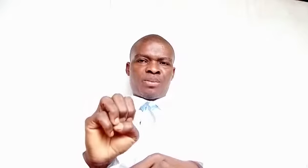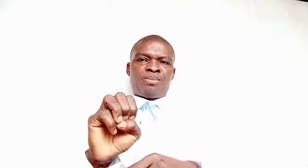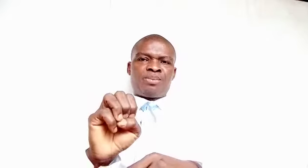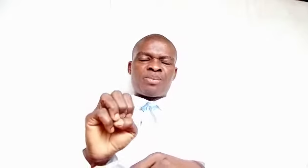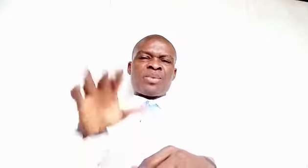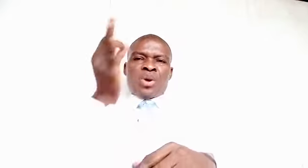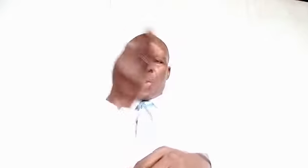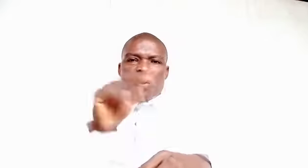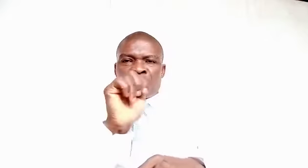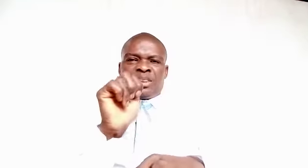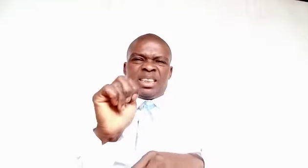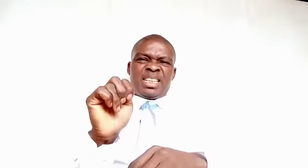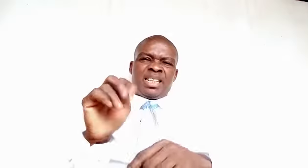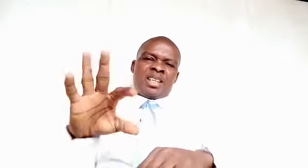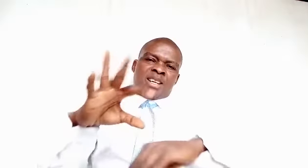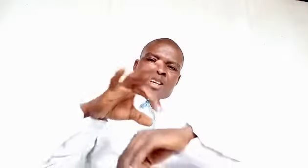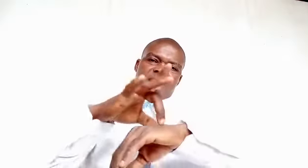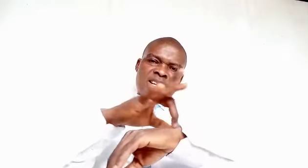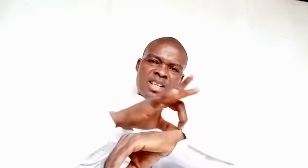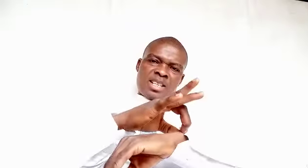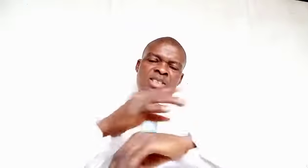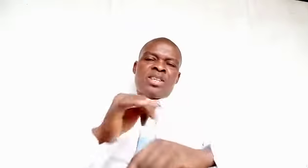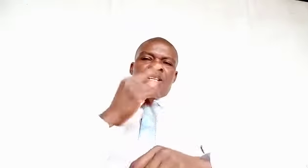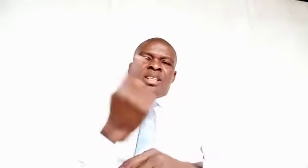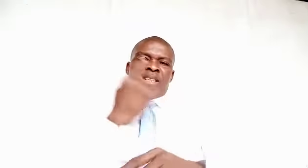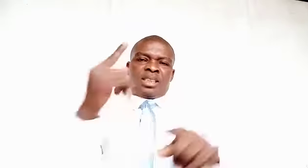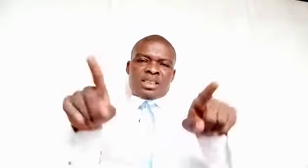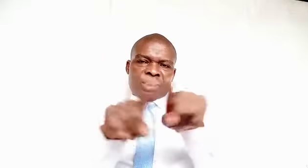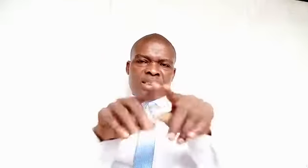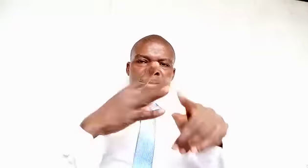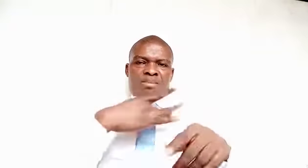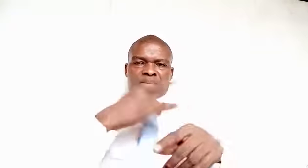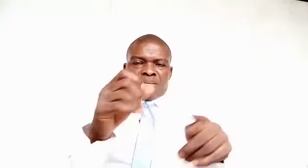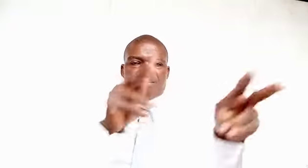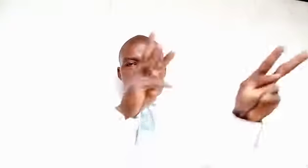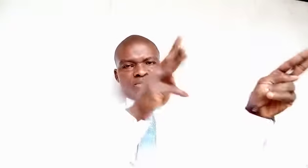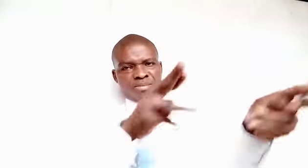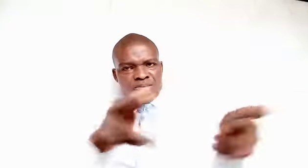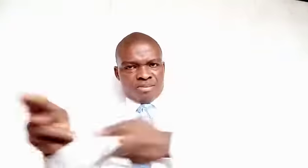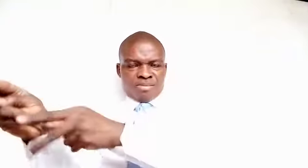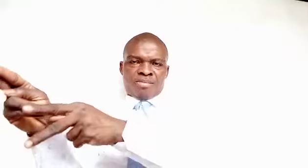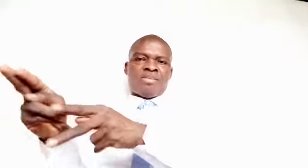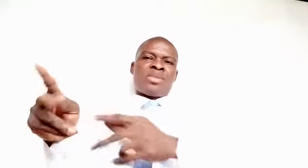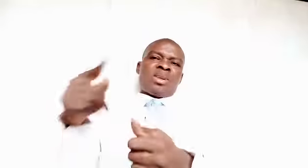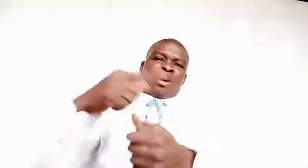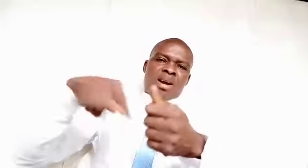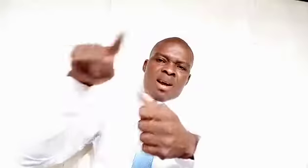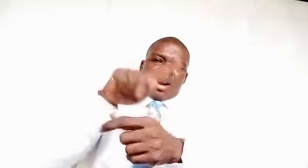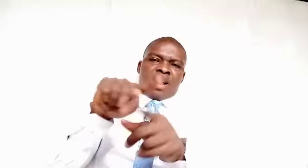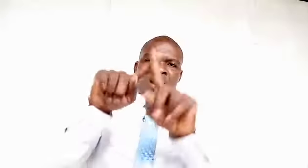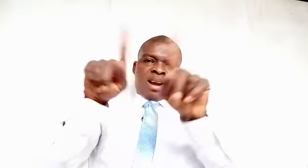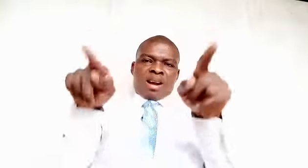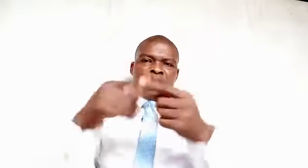of the earth is also the movement of the earth around the sun, which